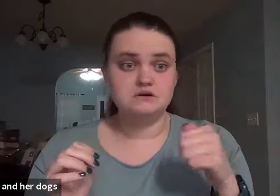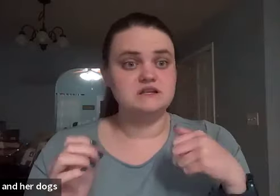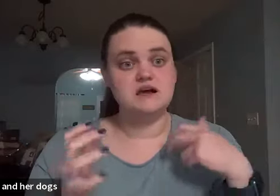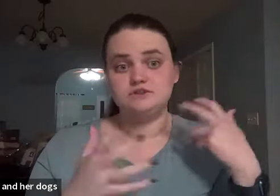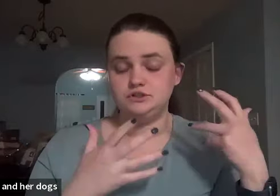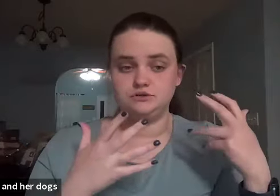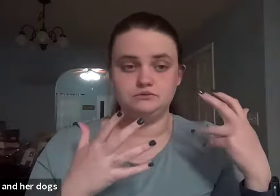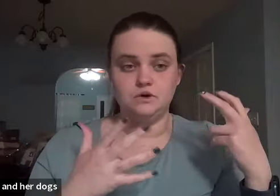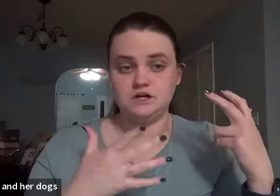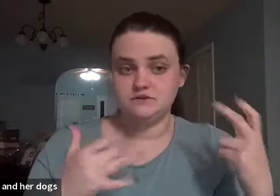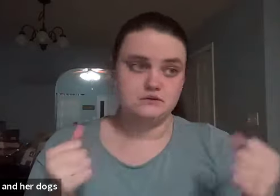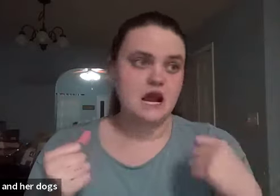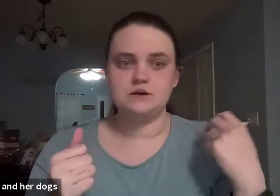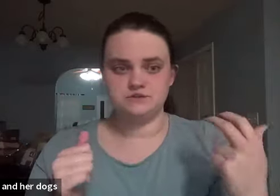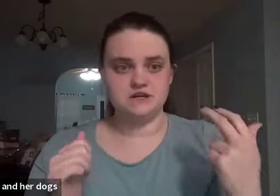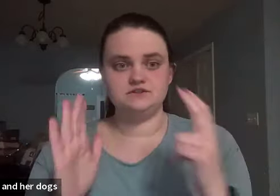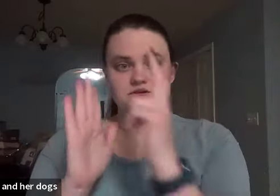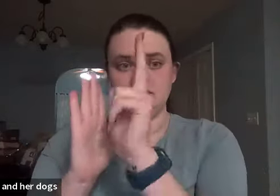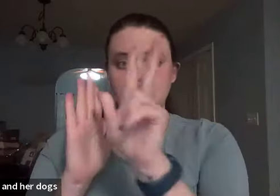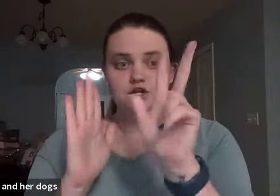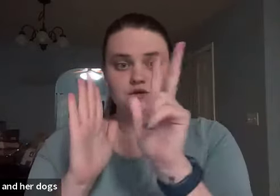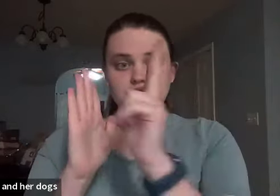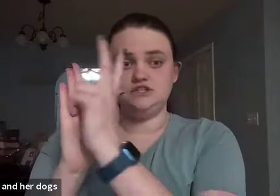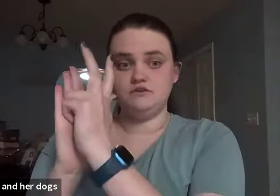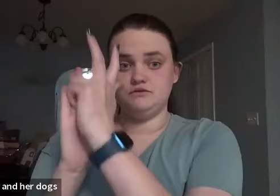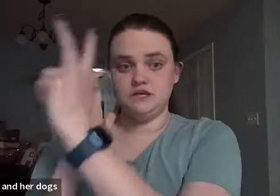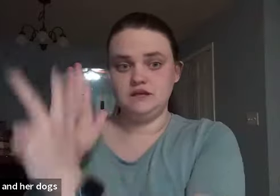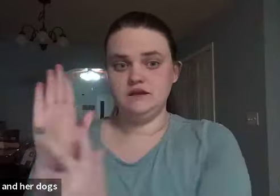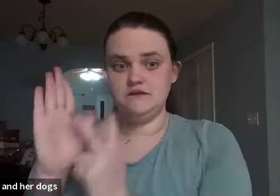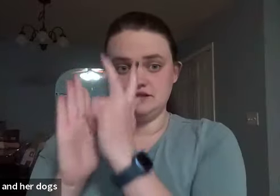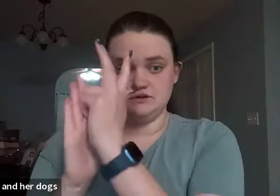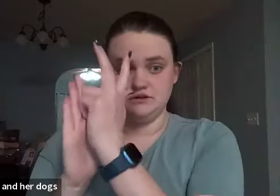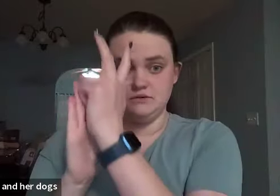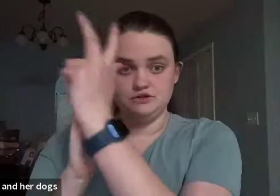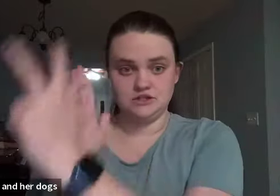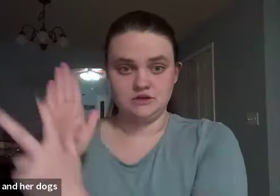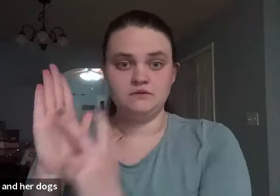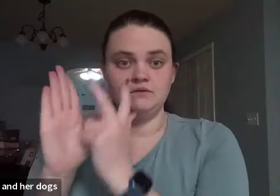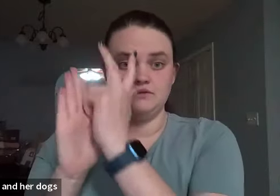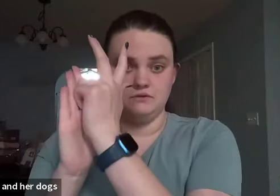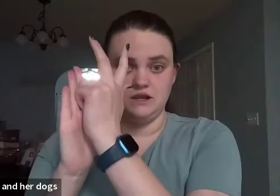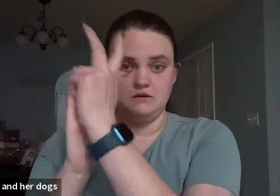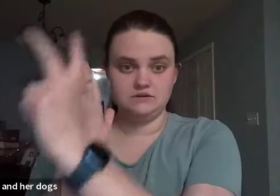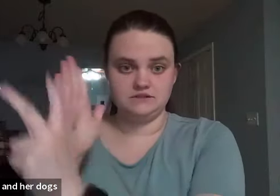hours left, or you're working for 3 hours, whichever sort of thing, you would just do the 3 and that's circular motion. 3